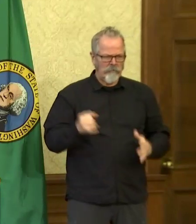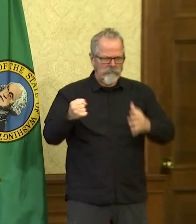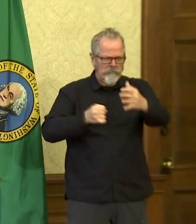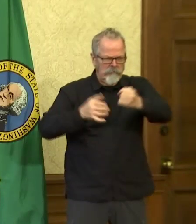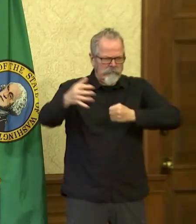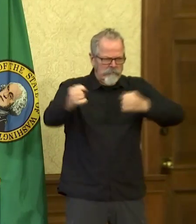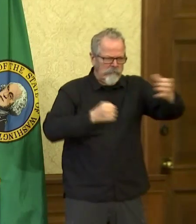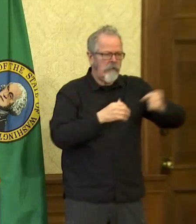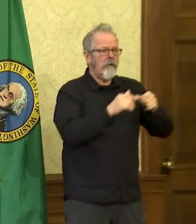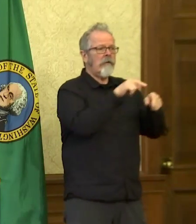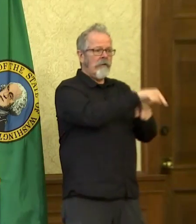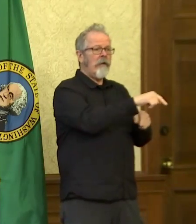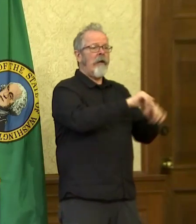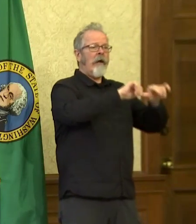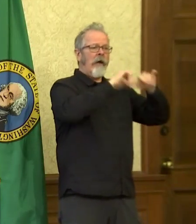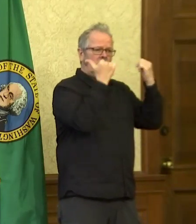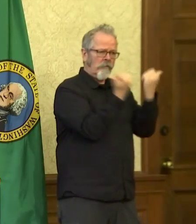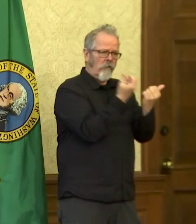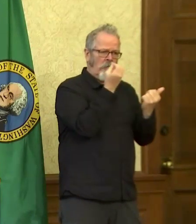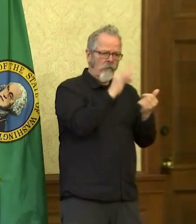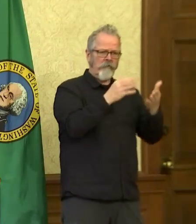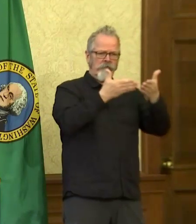some of their comments in a few minutes.